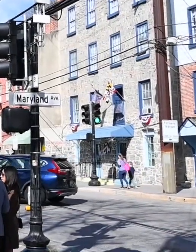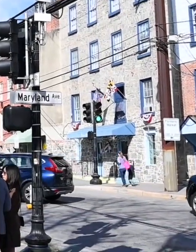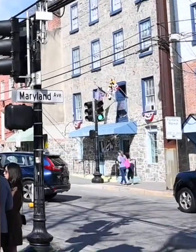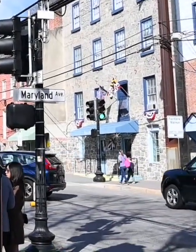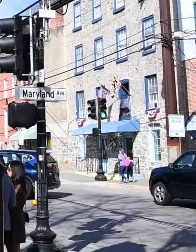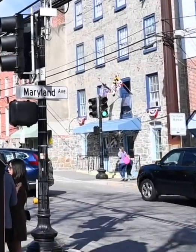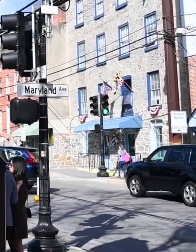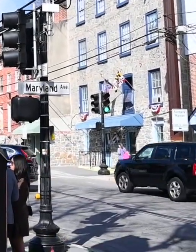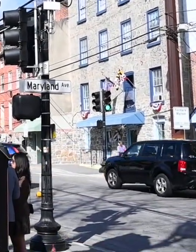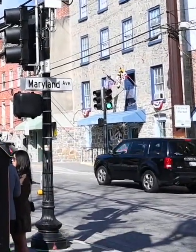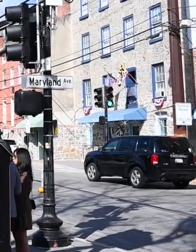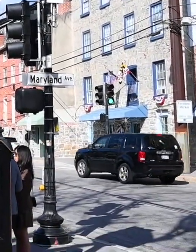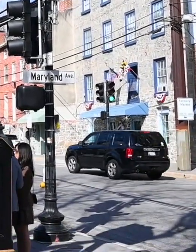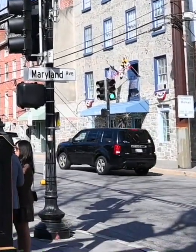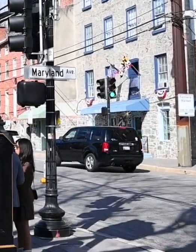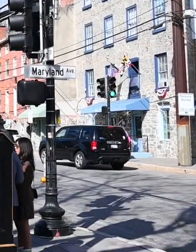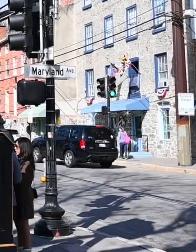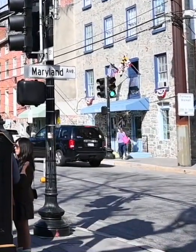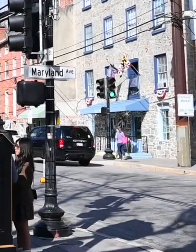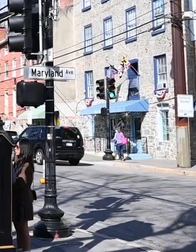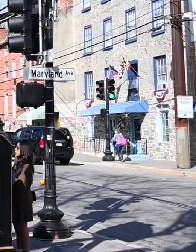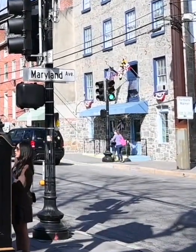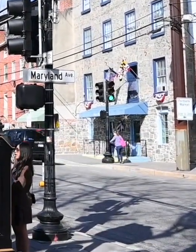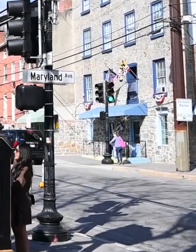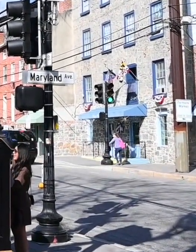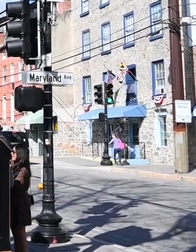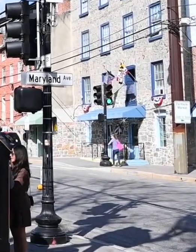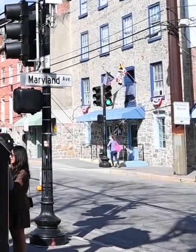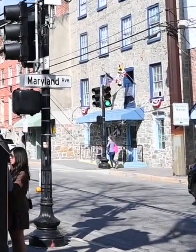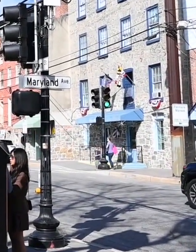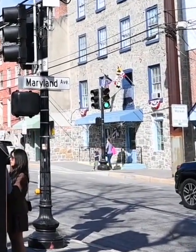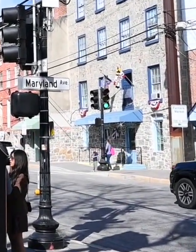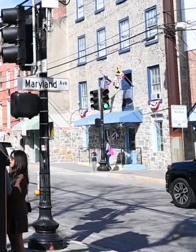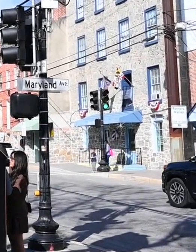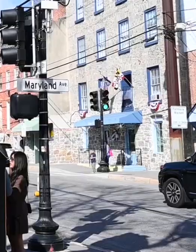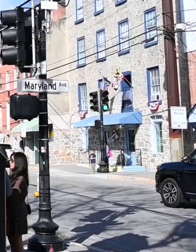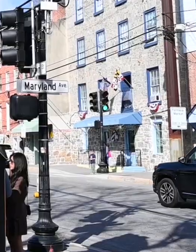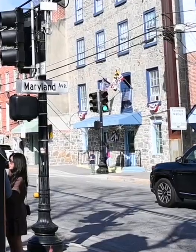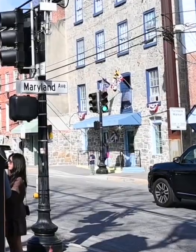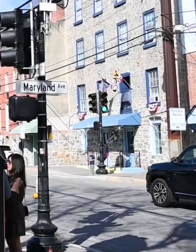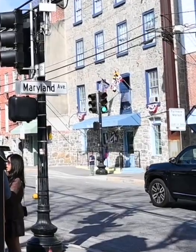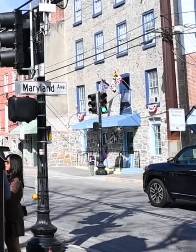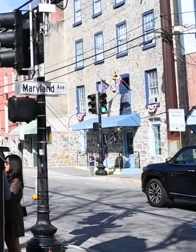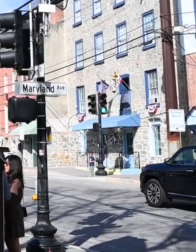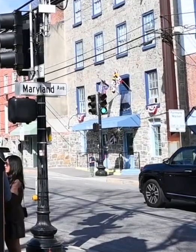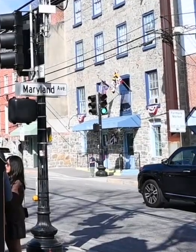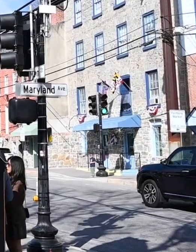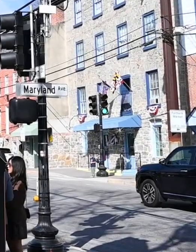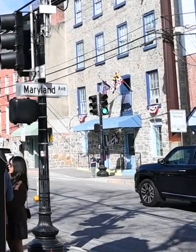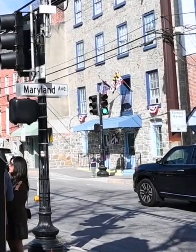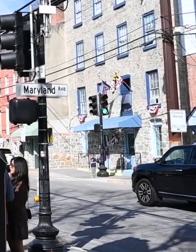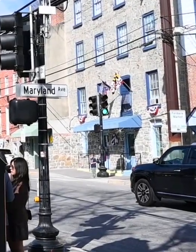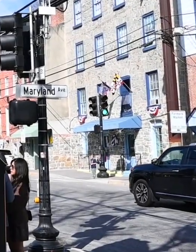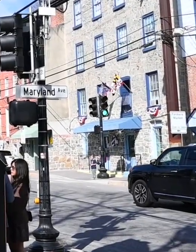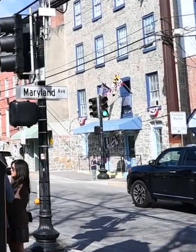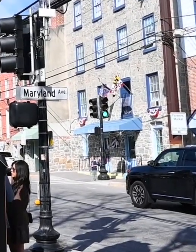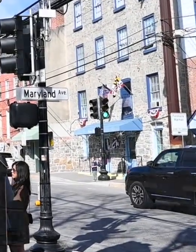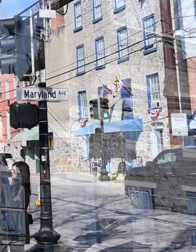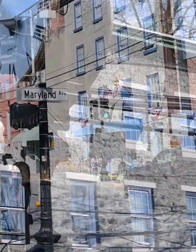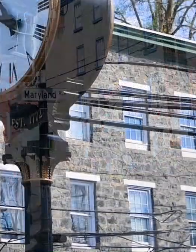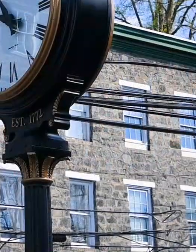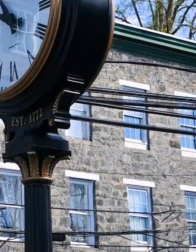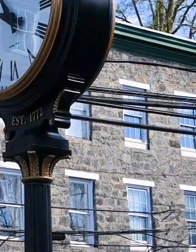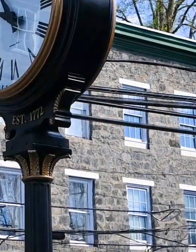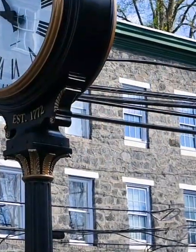forward. What we value, we restore. What we cherish, we preserve. And what defines us,